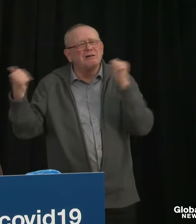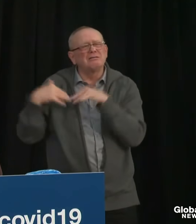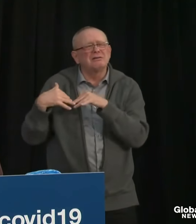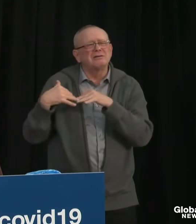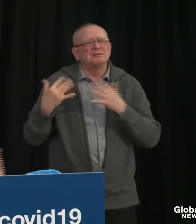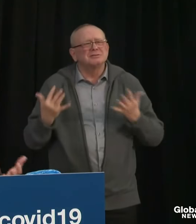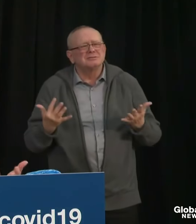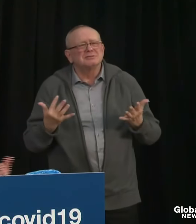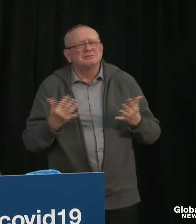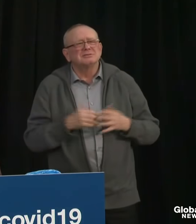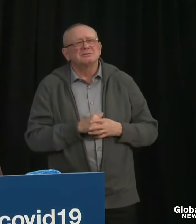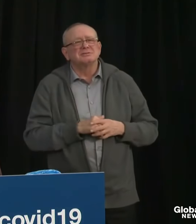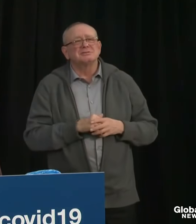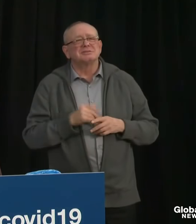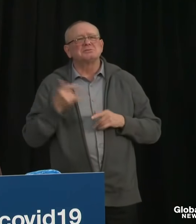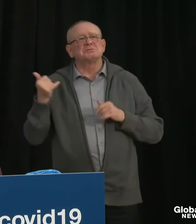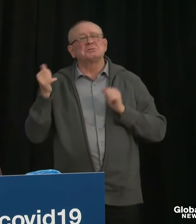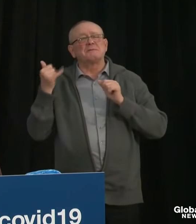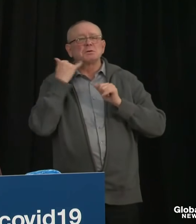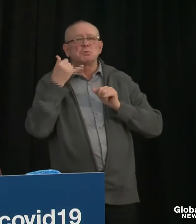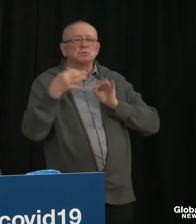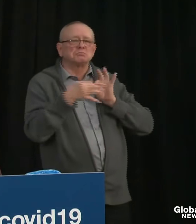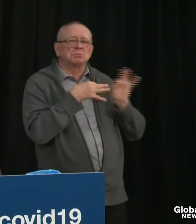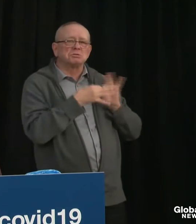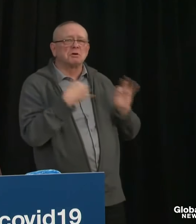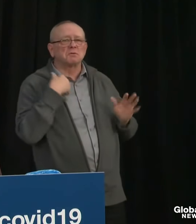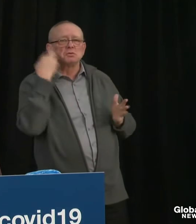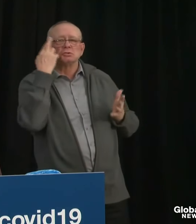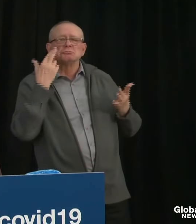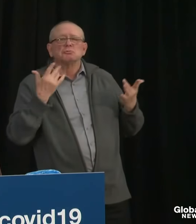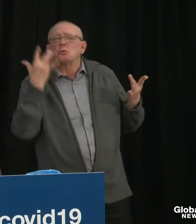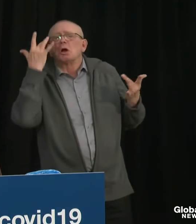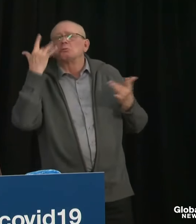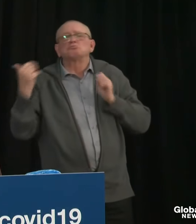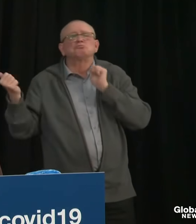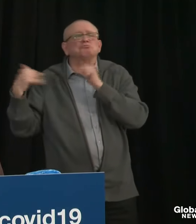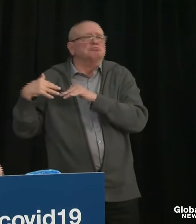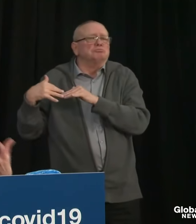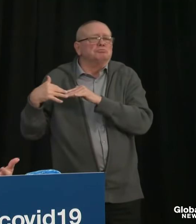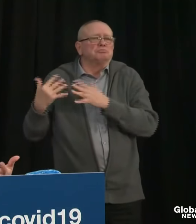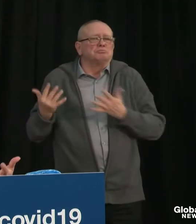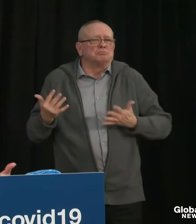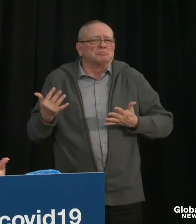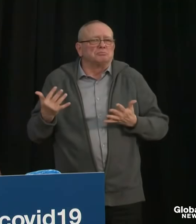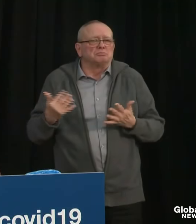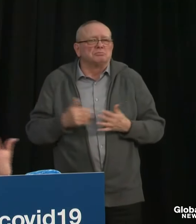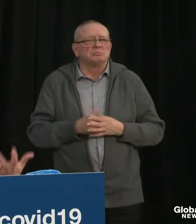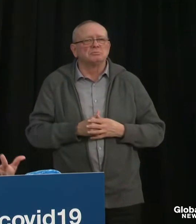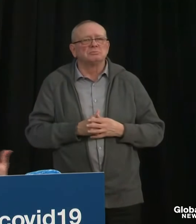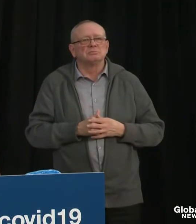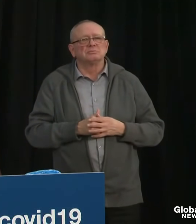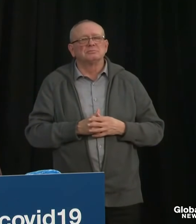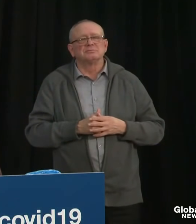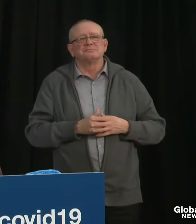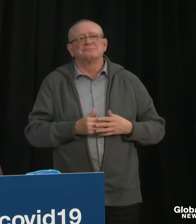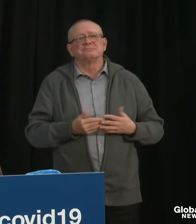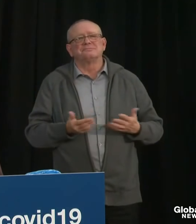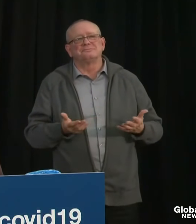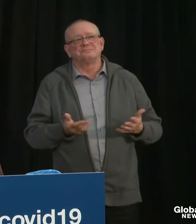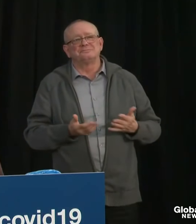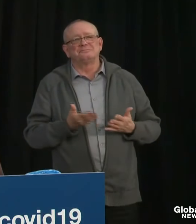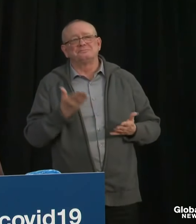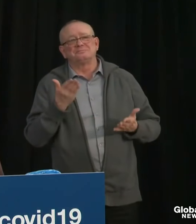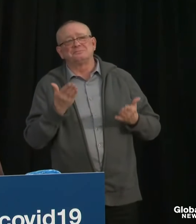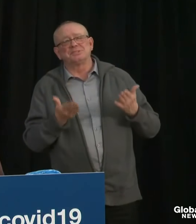there's some explanation of what the particular occurrence is happening that you may not have thought